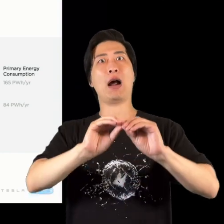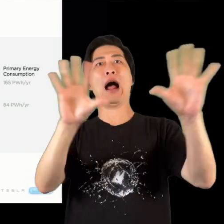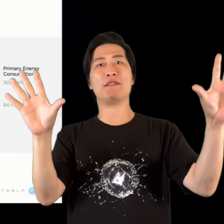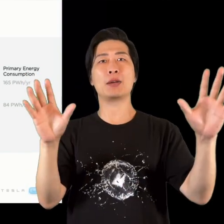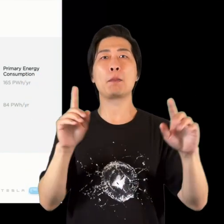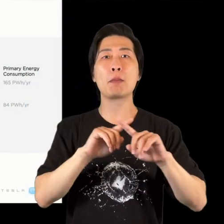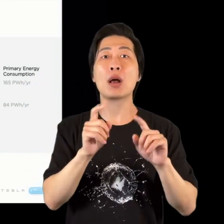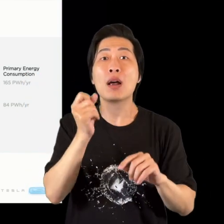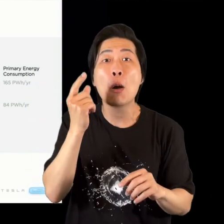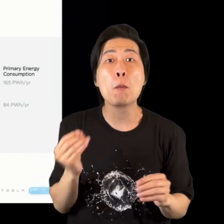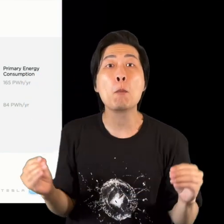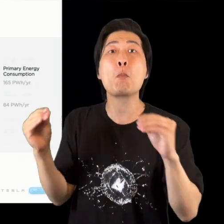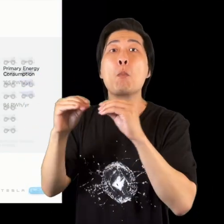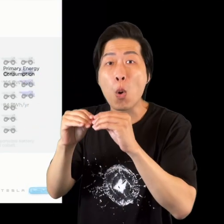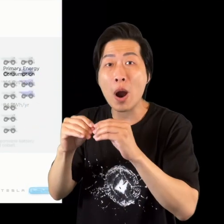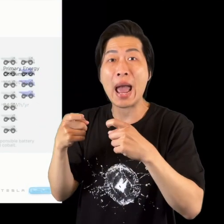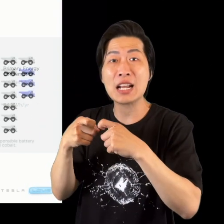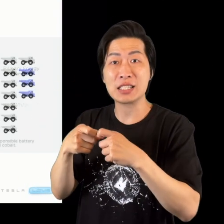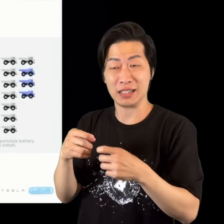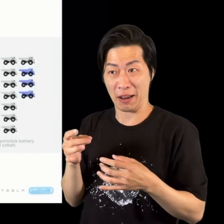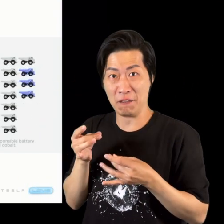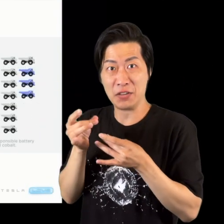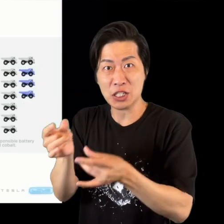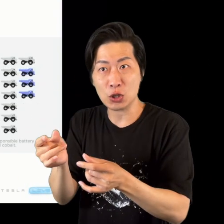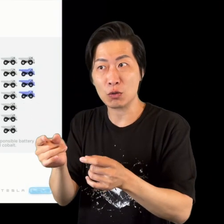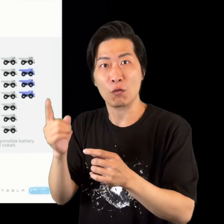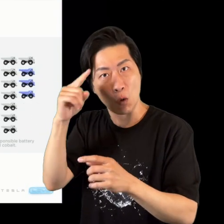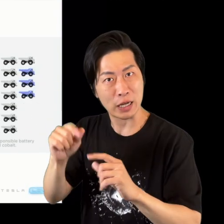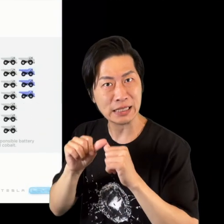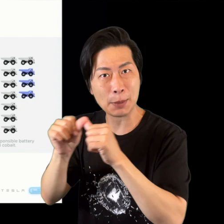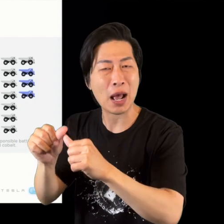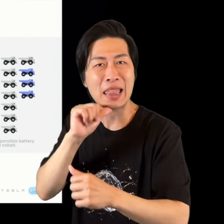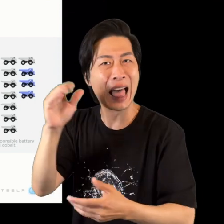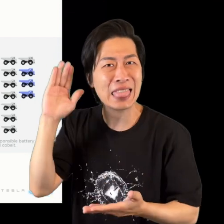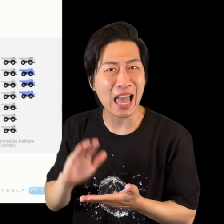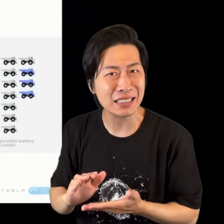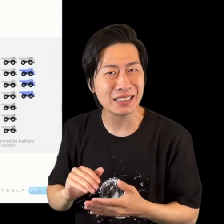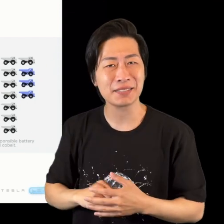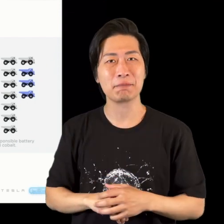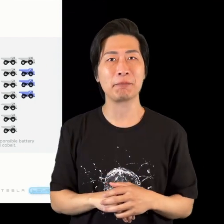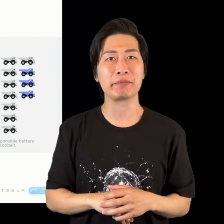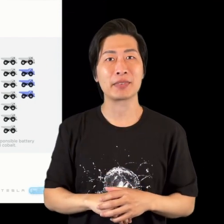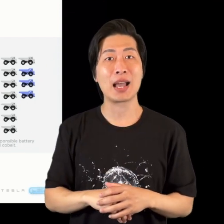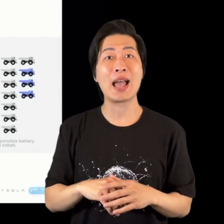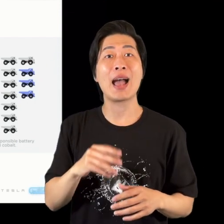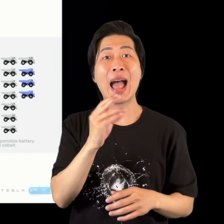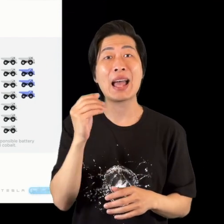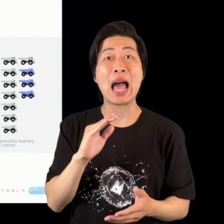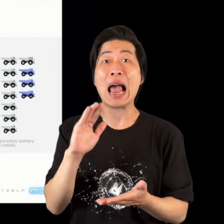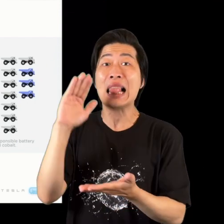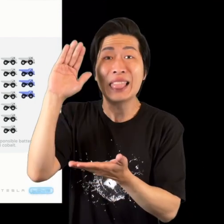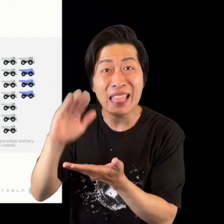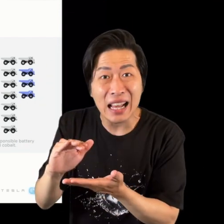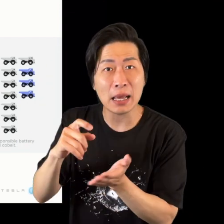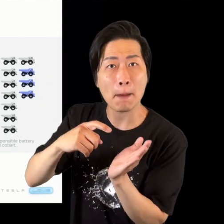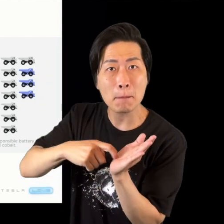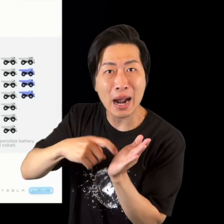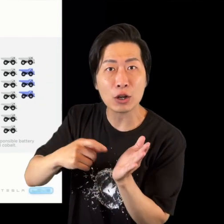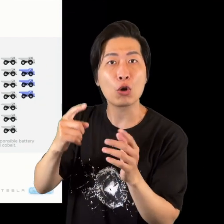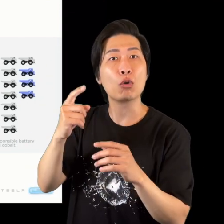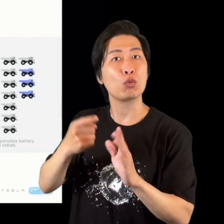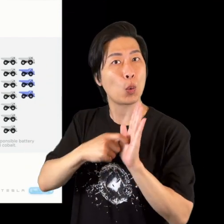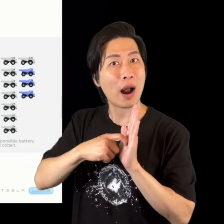go sustainable, not less. There's less mining that is required for a